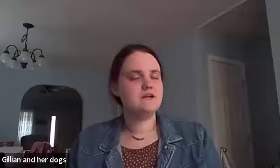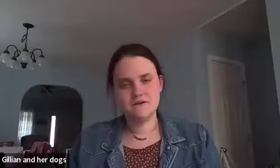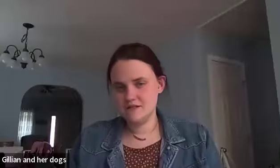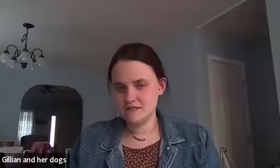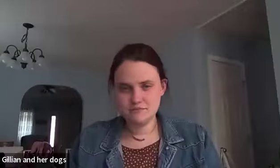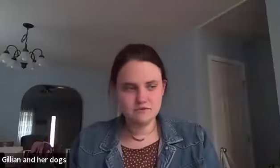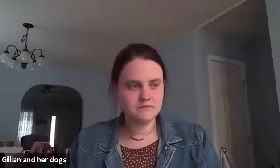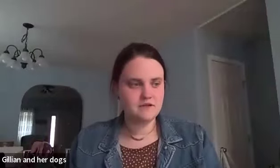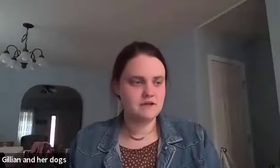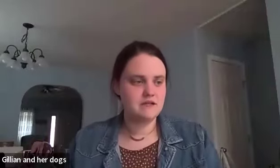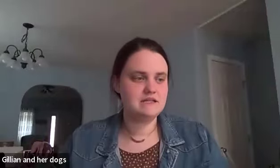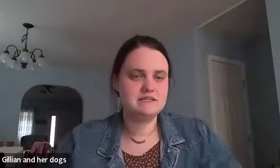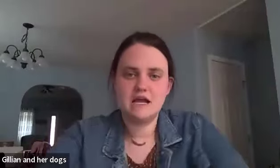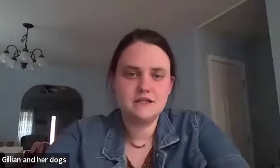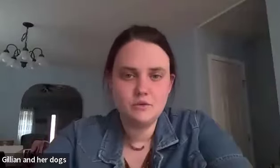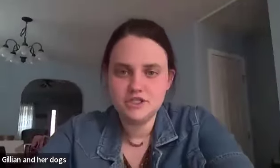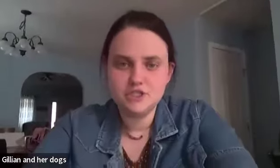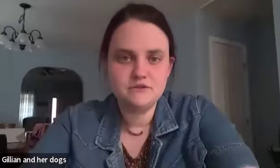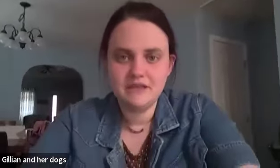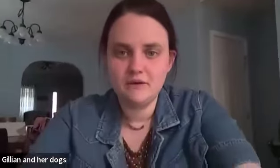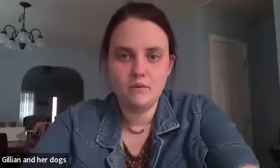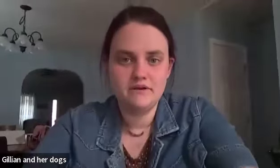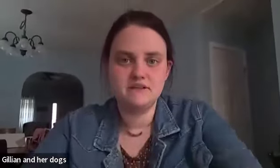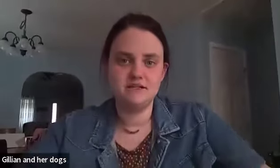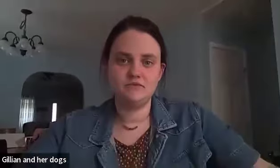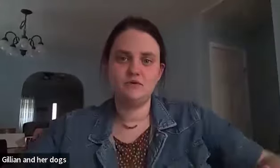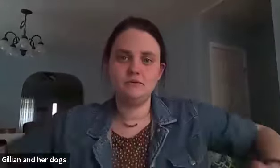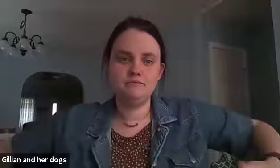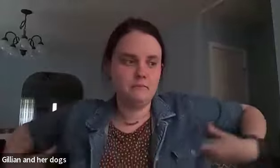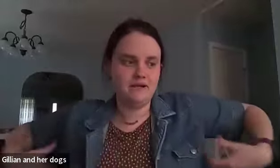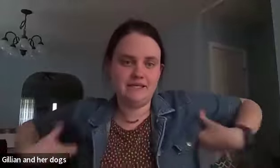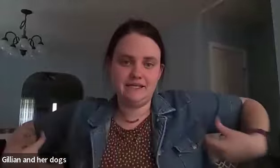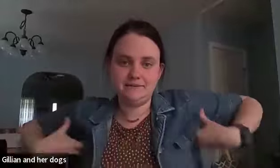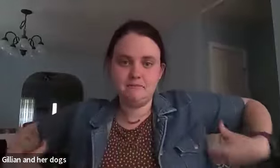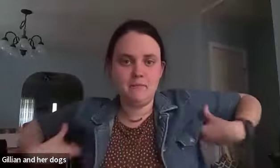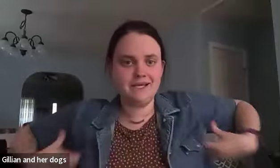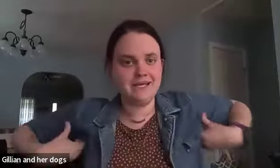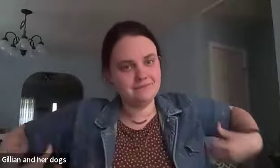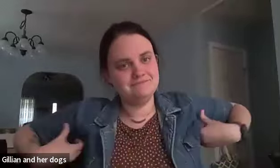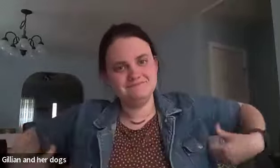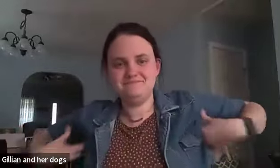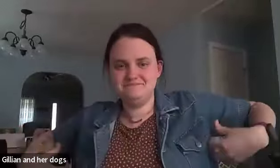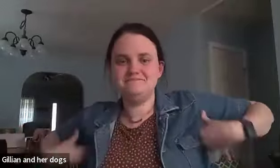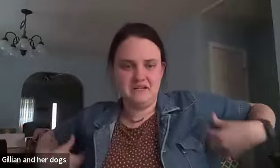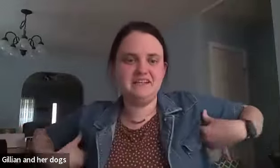very, very simple. It is exactly what you think and what we have signed it before. Monkey, monkey,